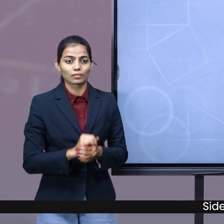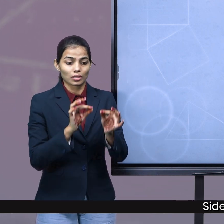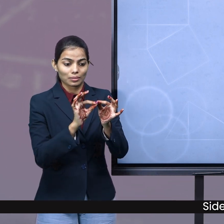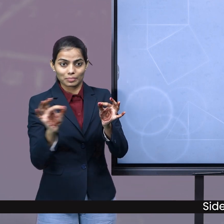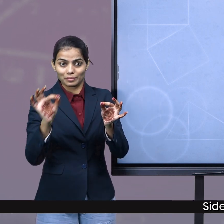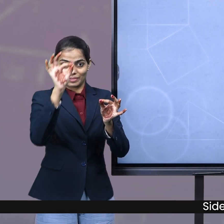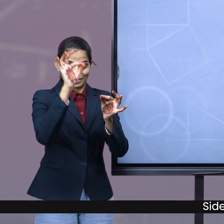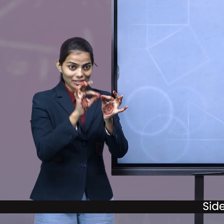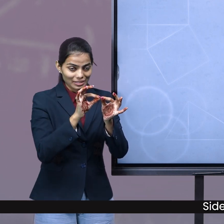sides,